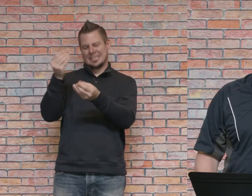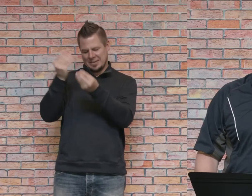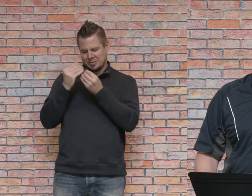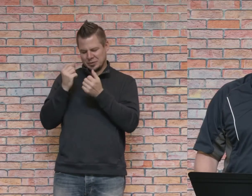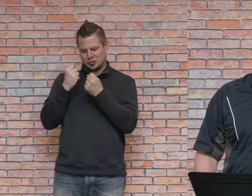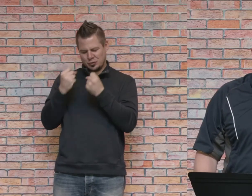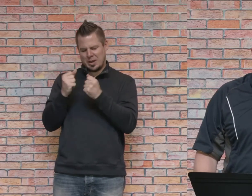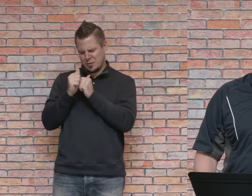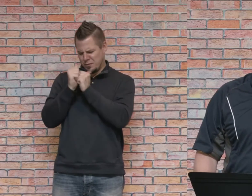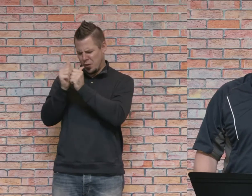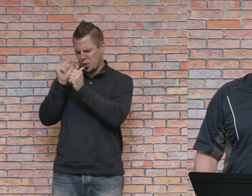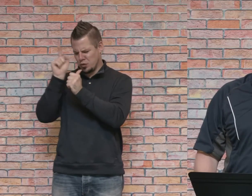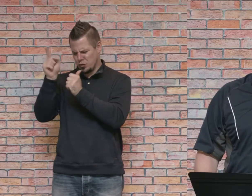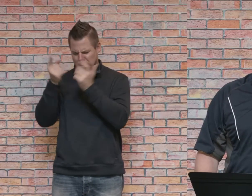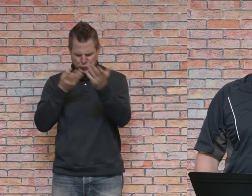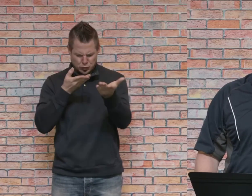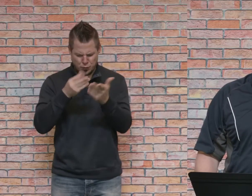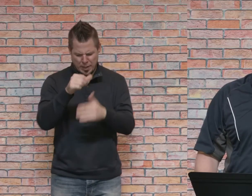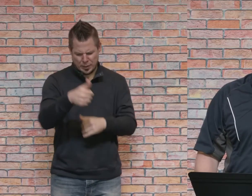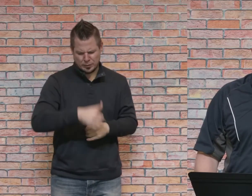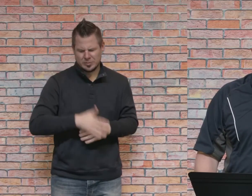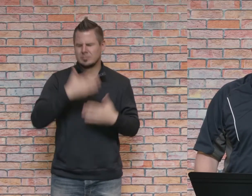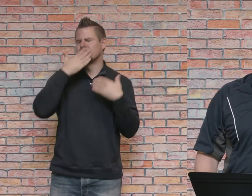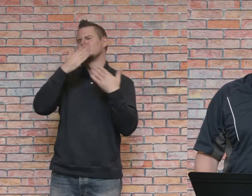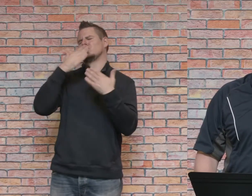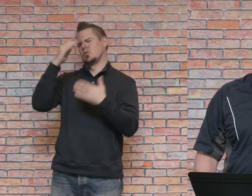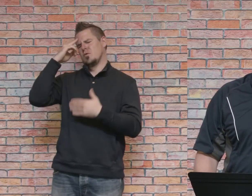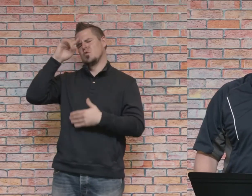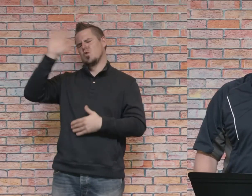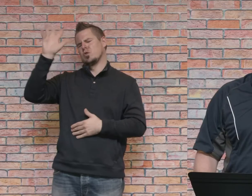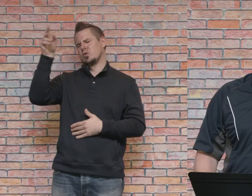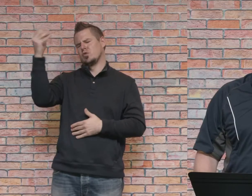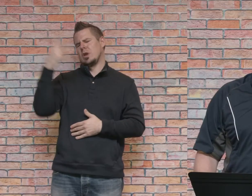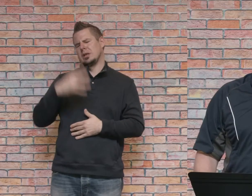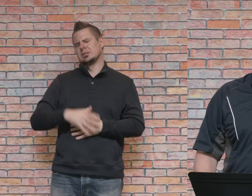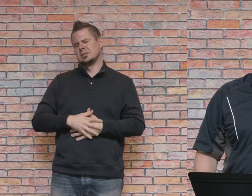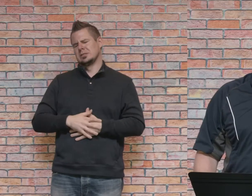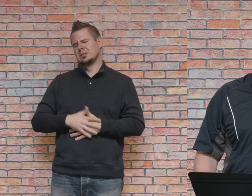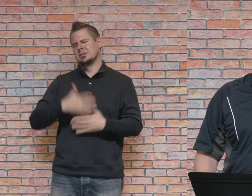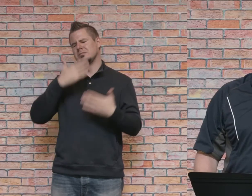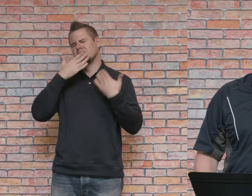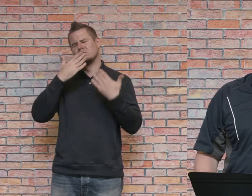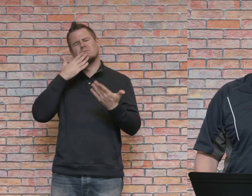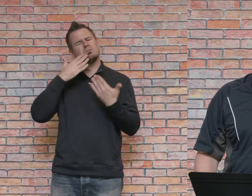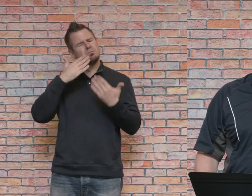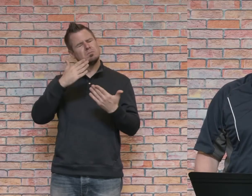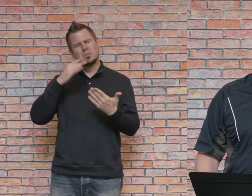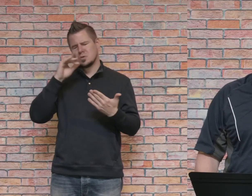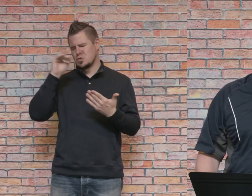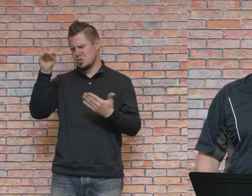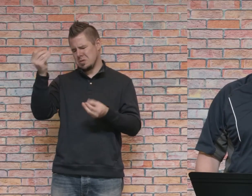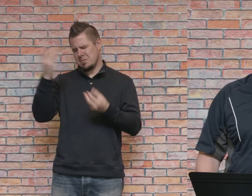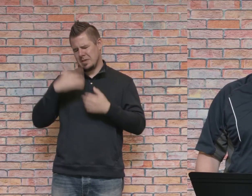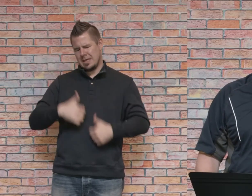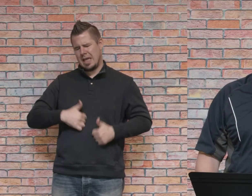others. Thank you for your grace. Thank you for your new